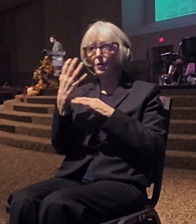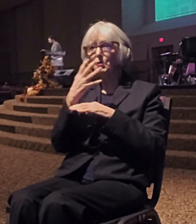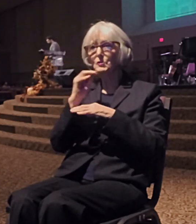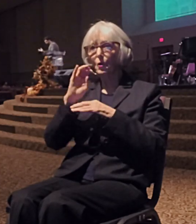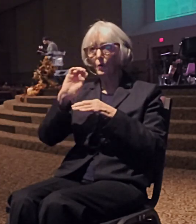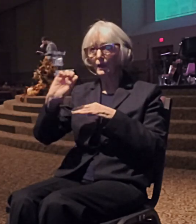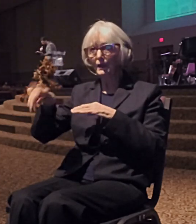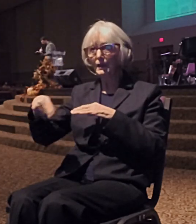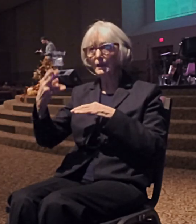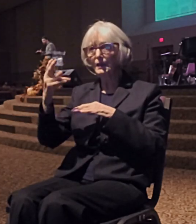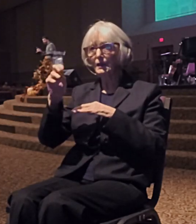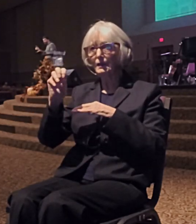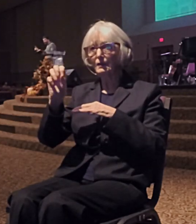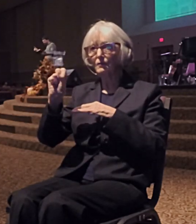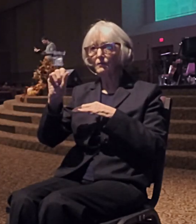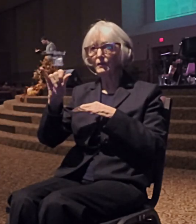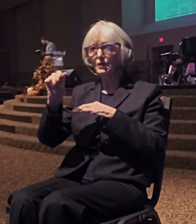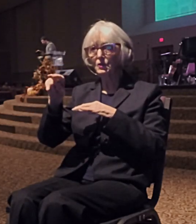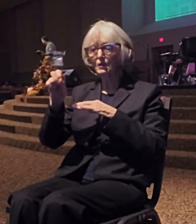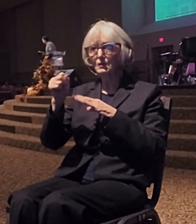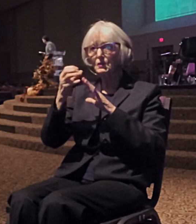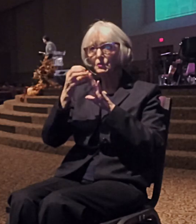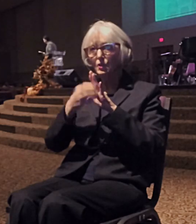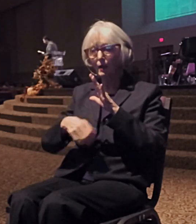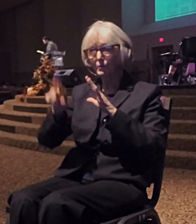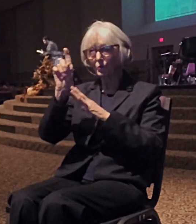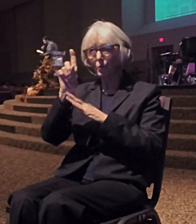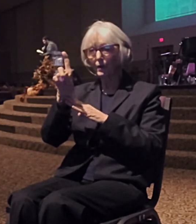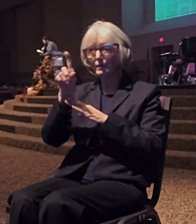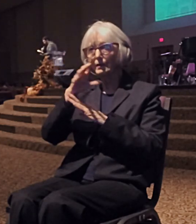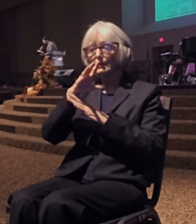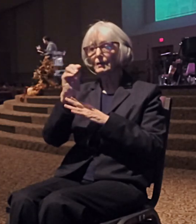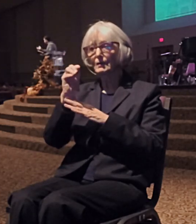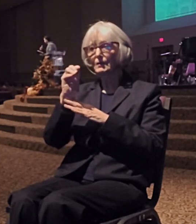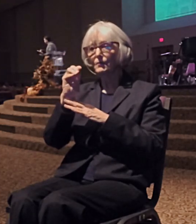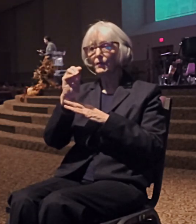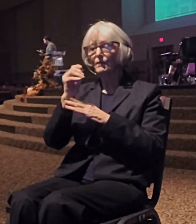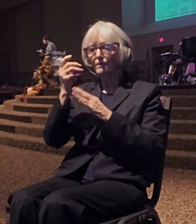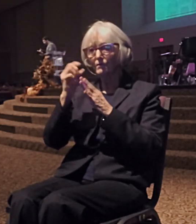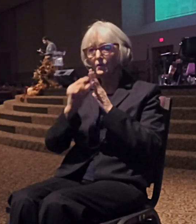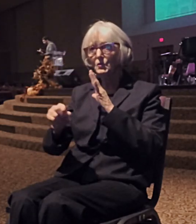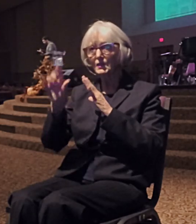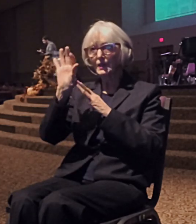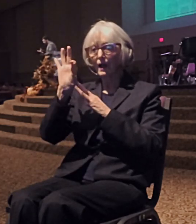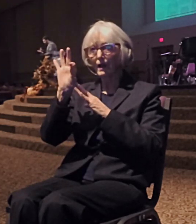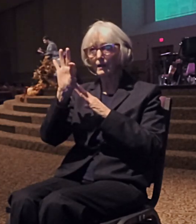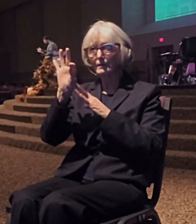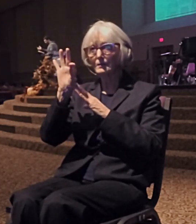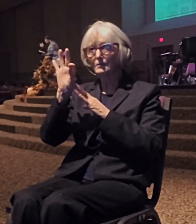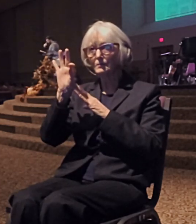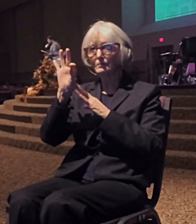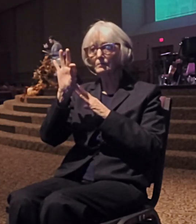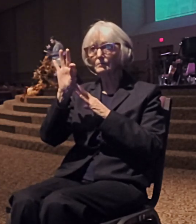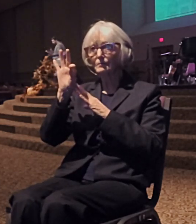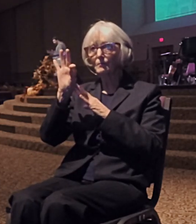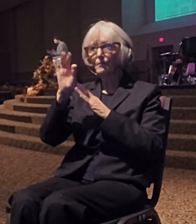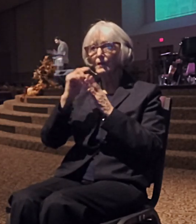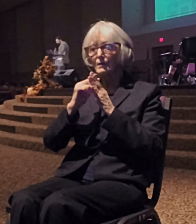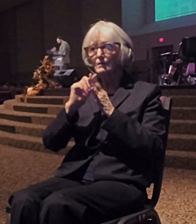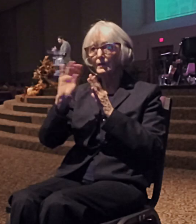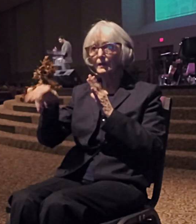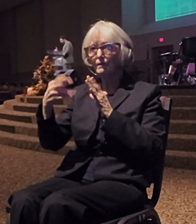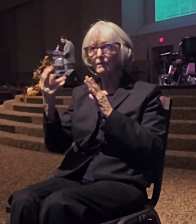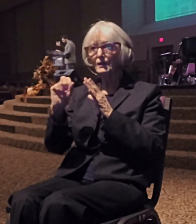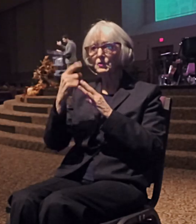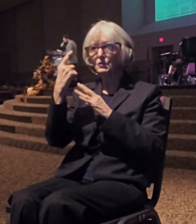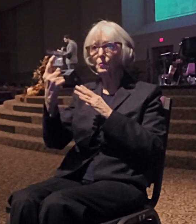Ephesians, and we're going to look in chapter 1, Ephesians 1, verse 9. And we've seen this before. Ephesians 1,